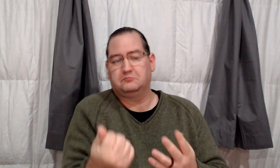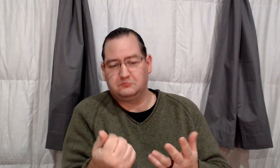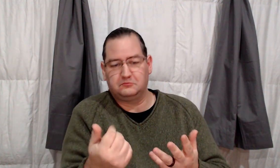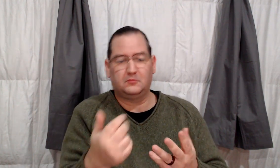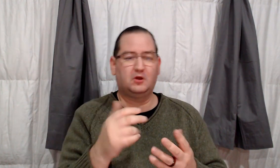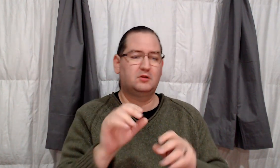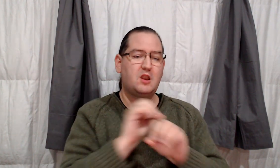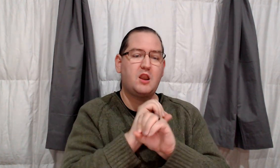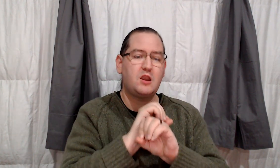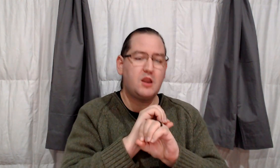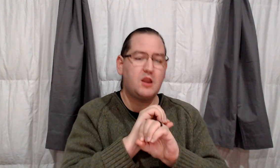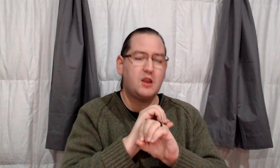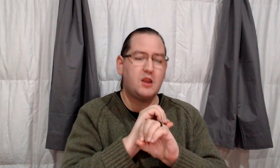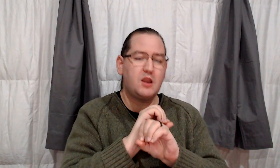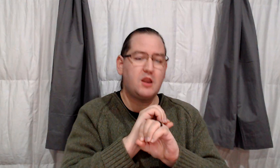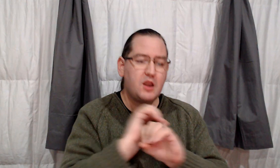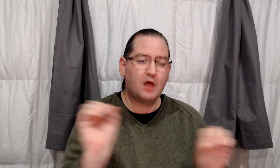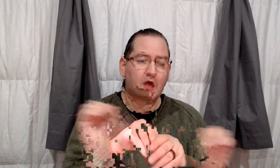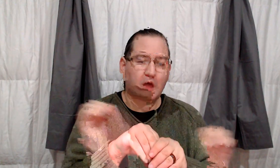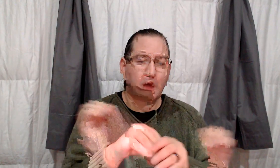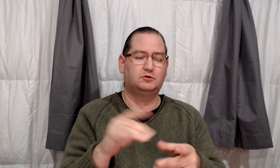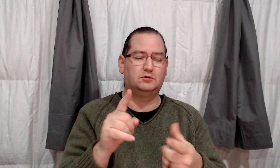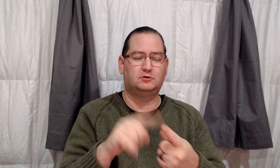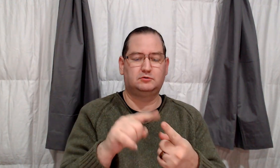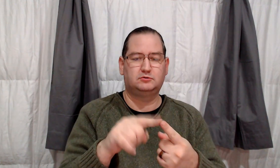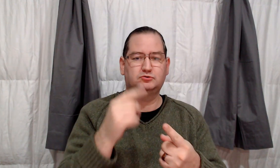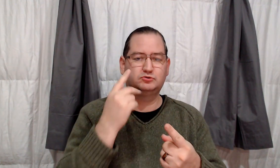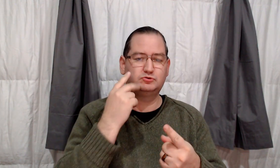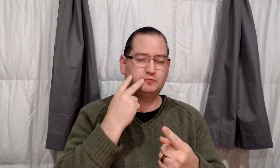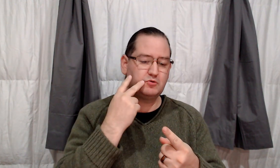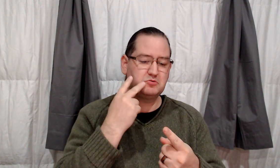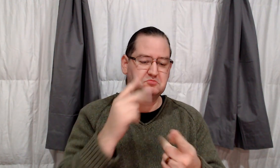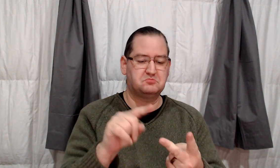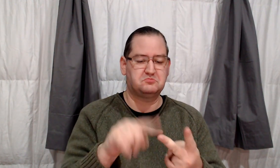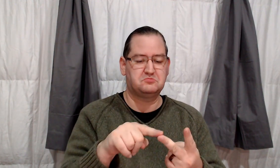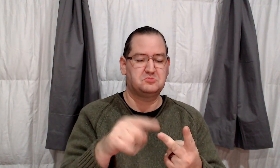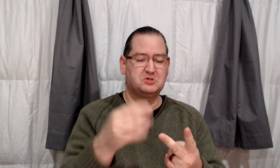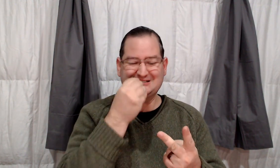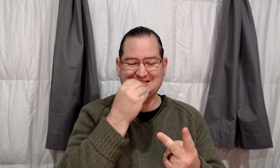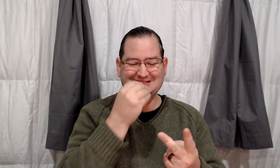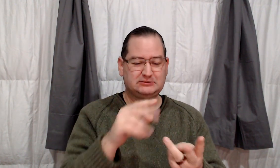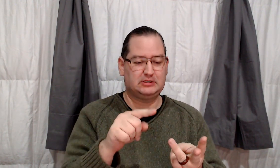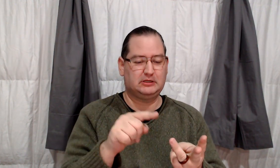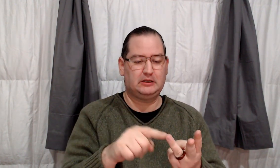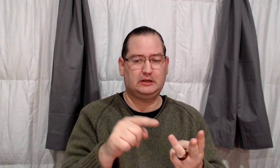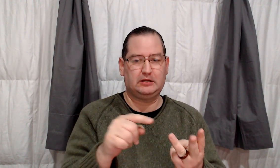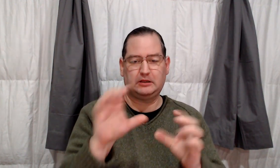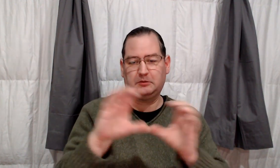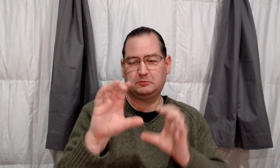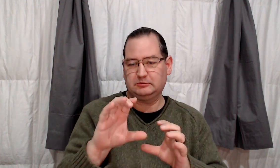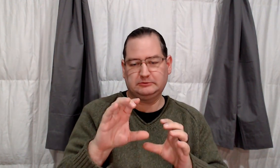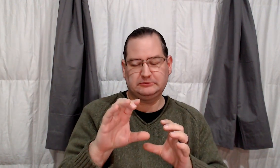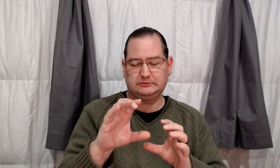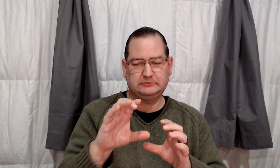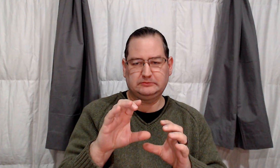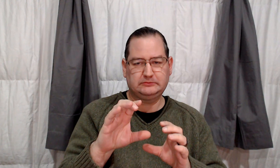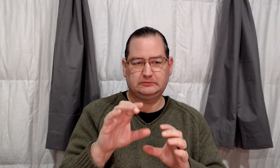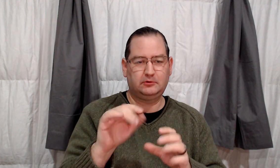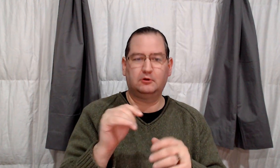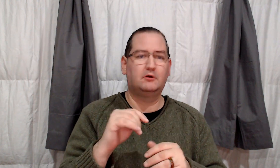eating or any other form of chemical, that will allow you to have the life and health you want. I'm then going to ask that part to take